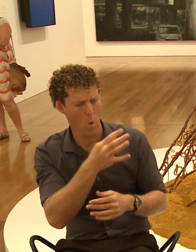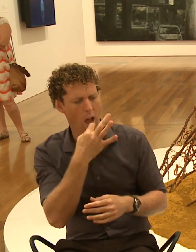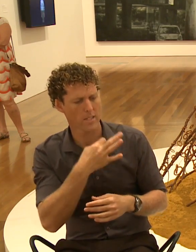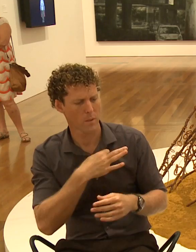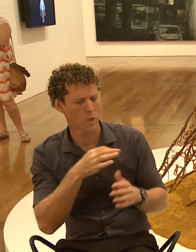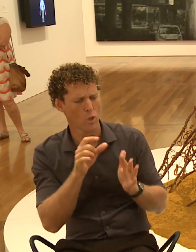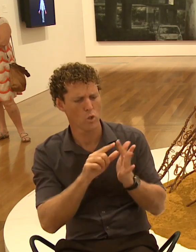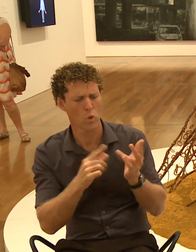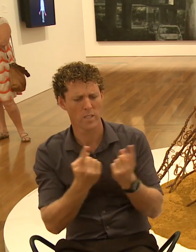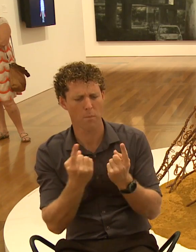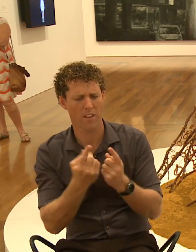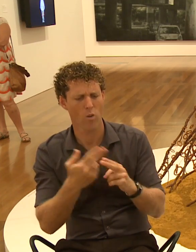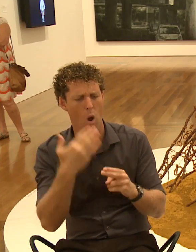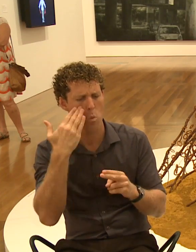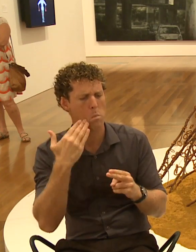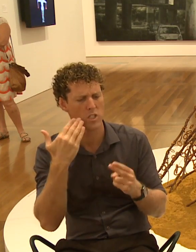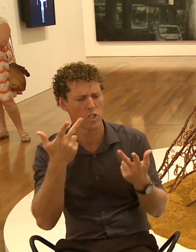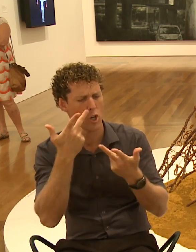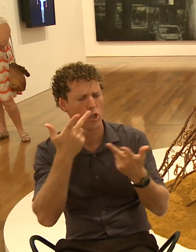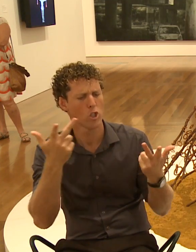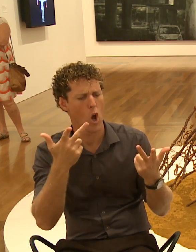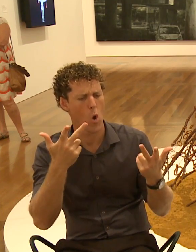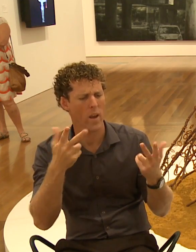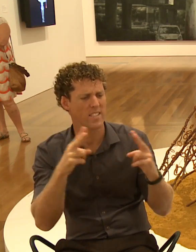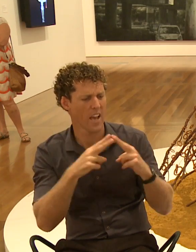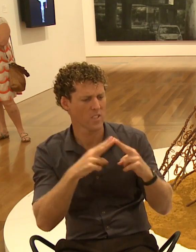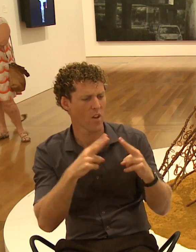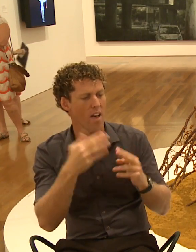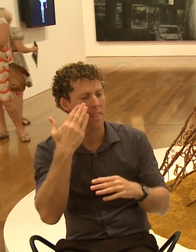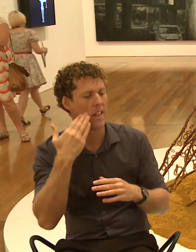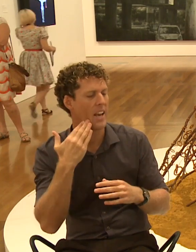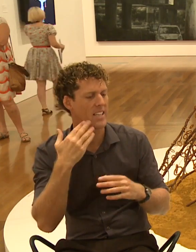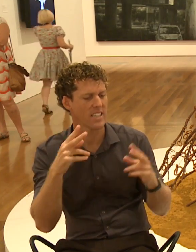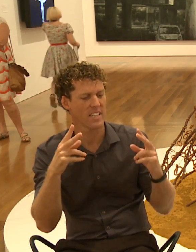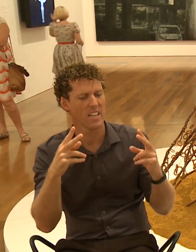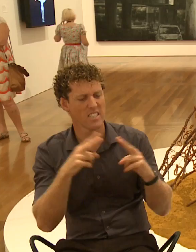something for a women's show in Townsville, and the ladies in Townsville were